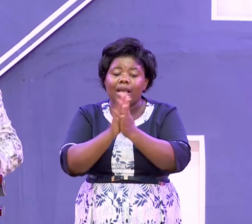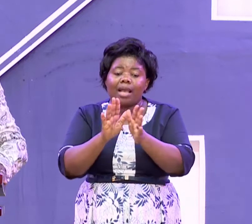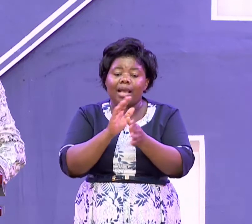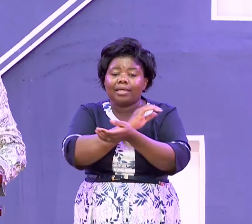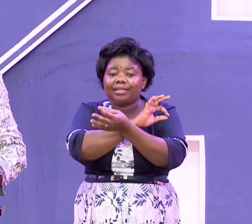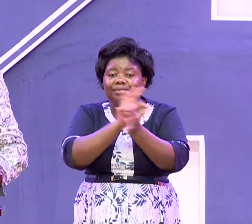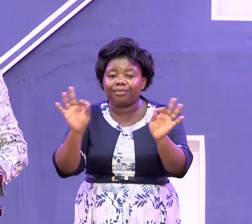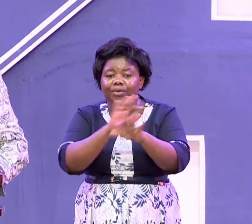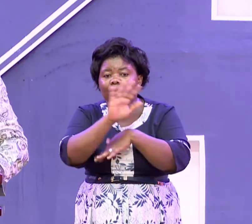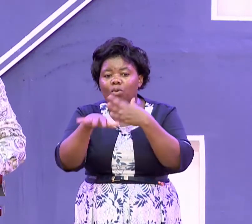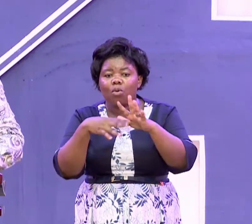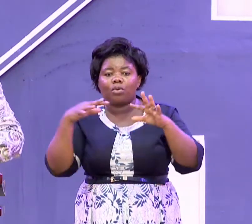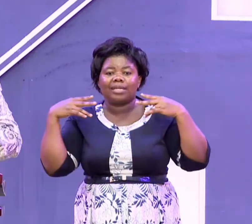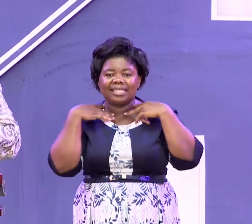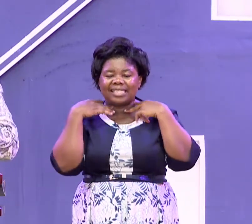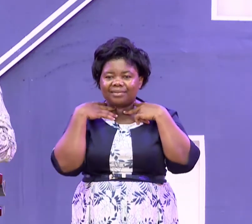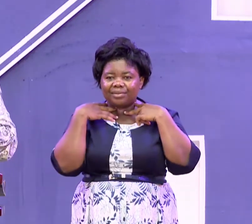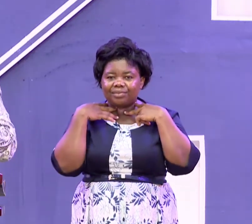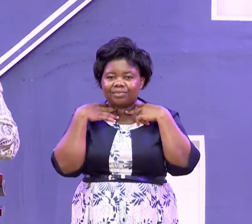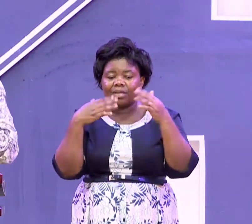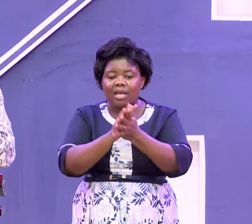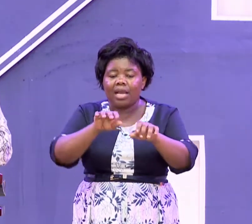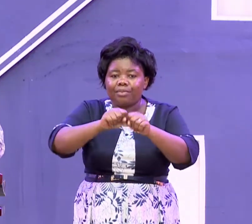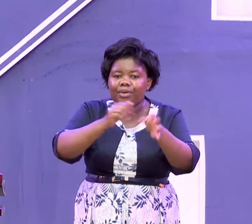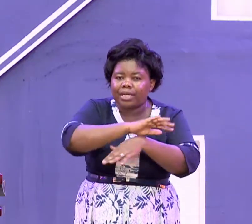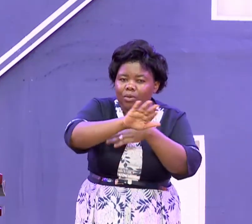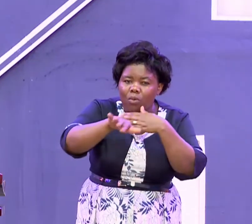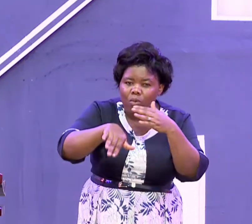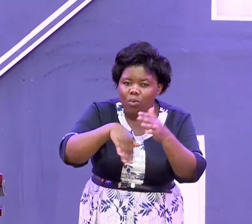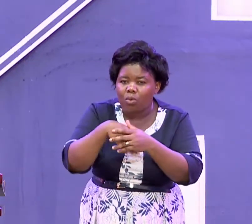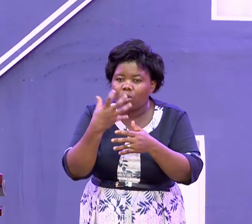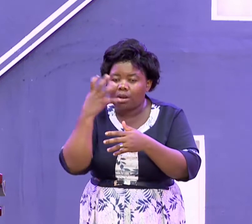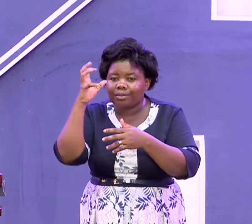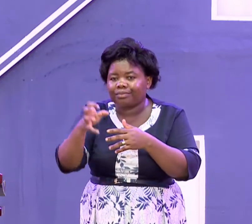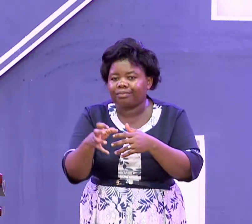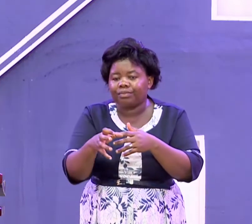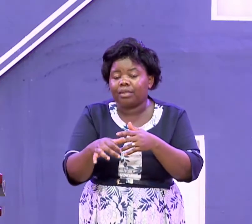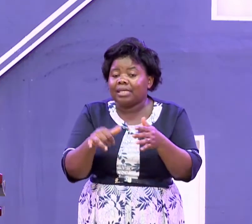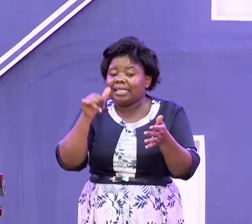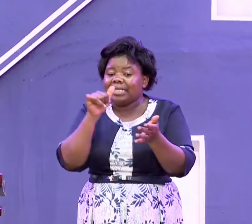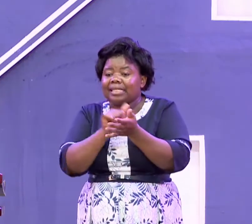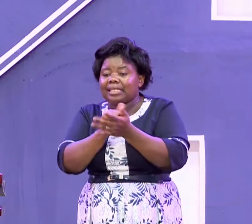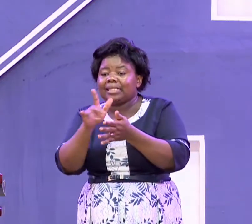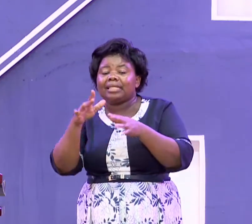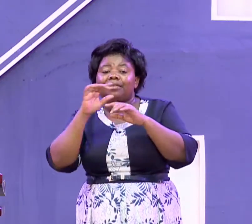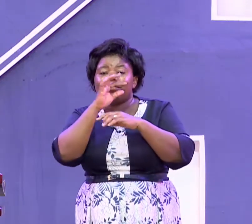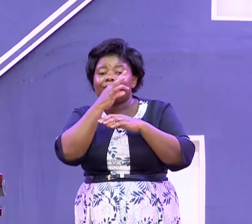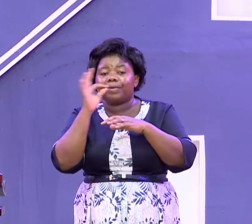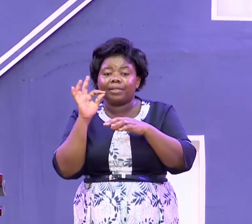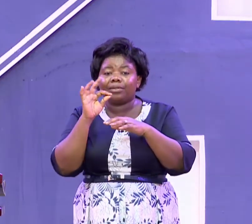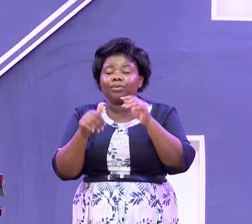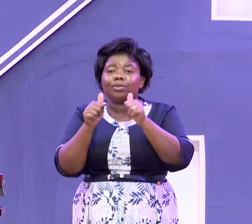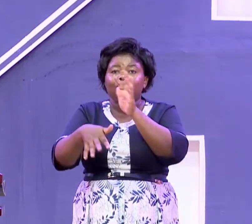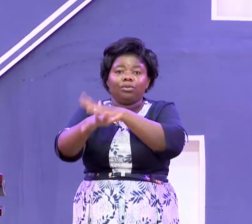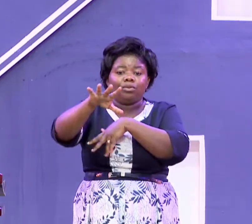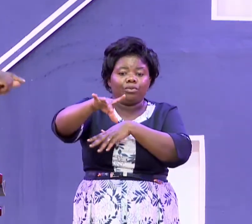free. Nokutera ddala abajogebwa. And to break every yoke. Era okumenya buli kikoligo. Isn't this the first that I choose? Kuno siku ya kusiba kwena